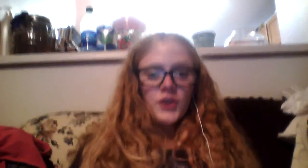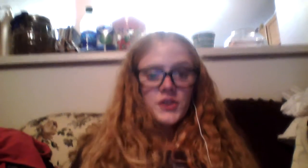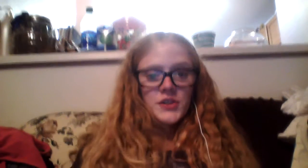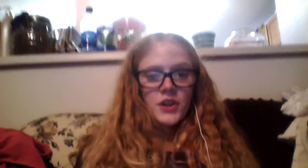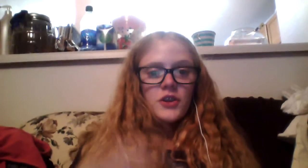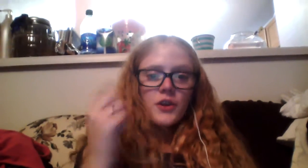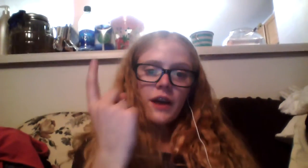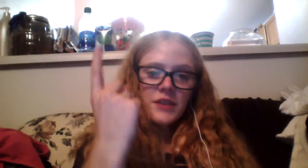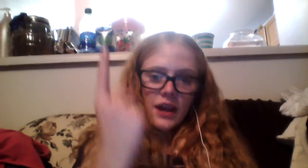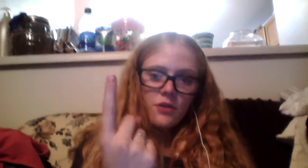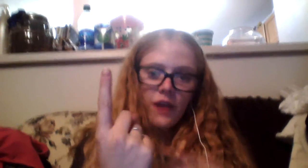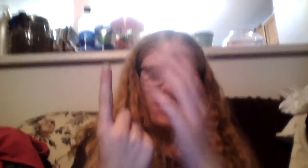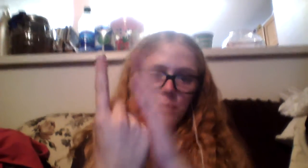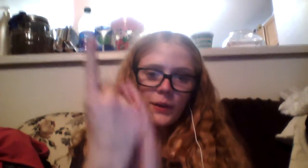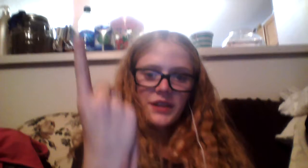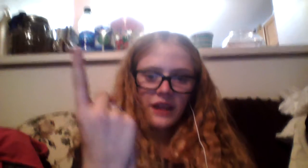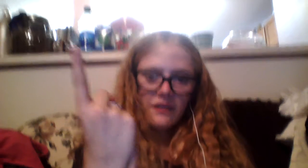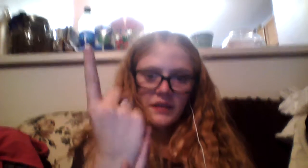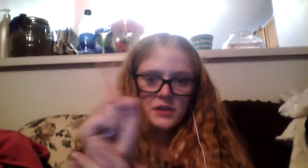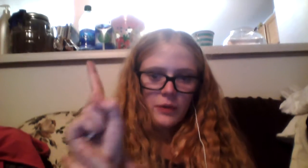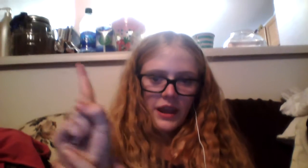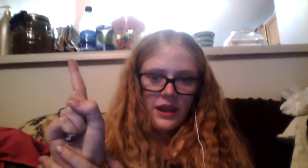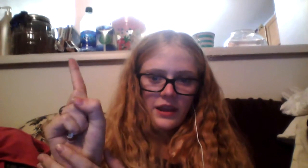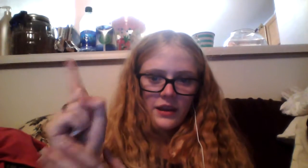first, you have to have your hand pointing this way.